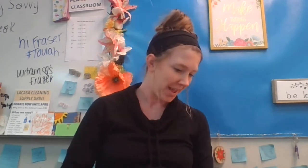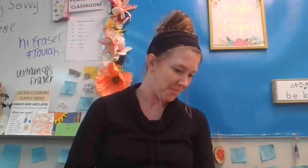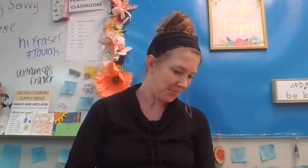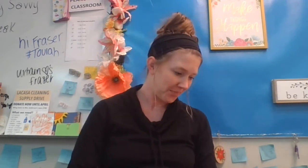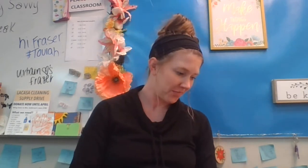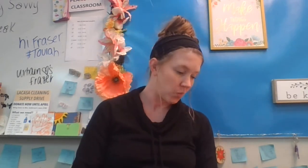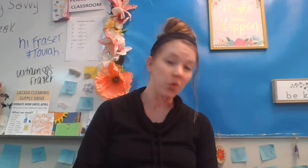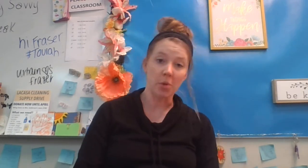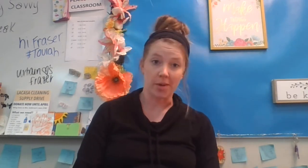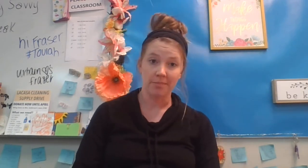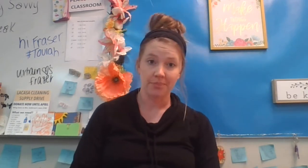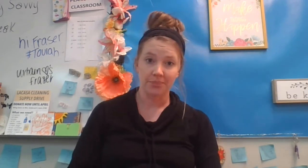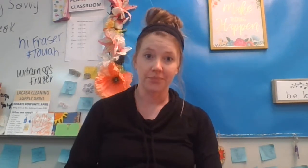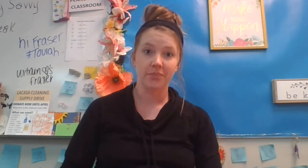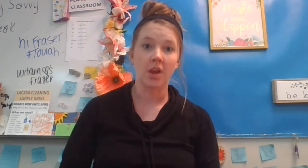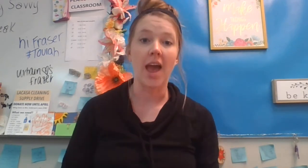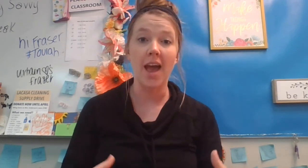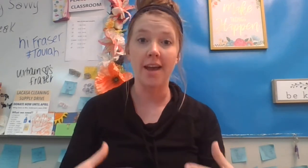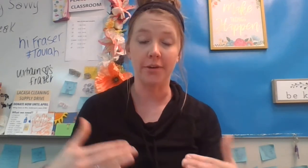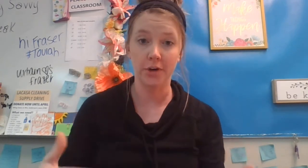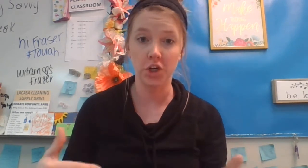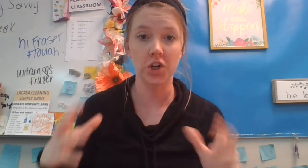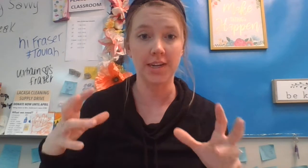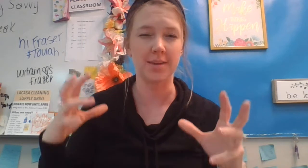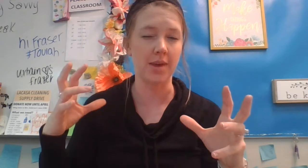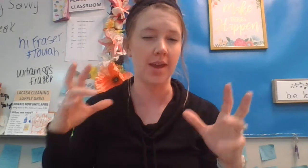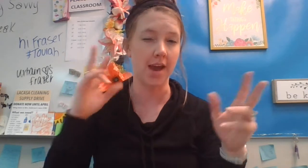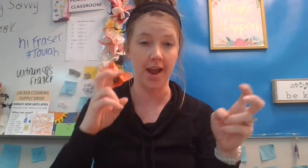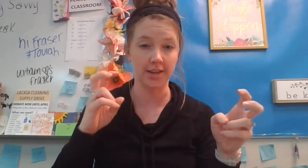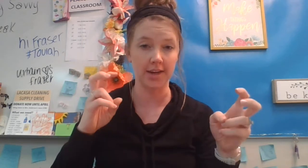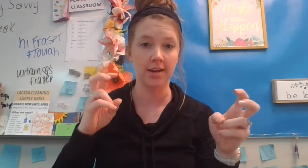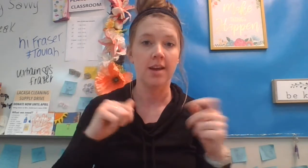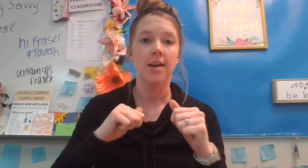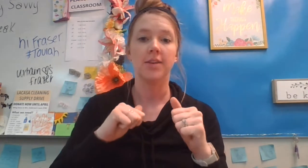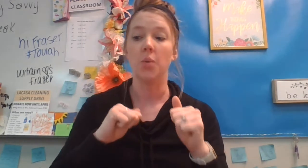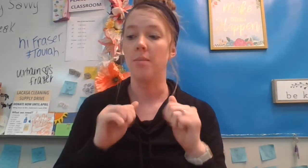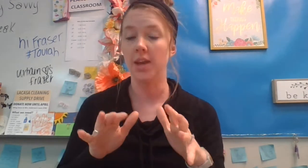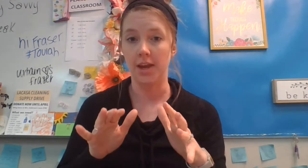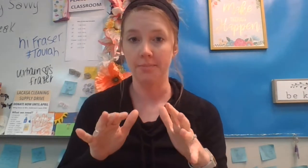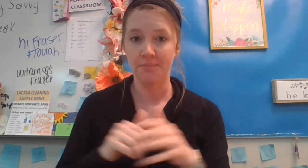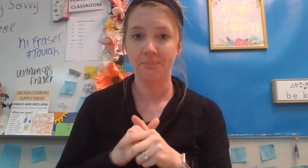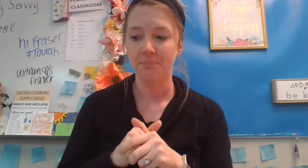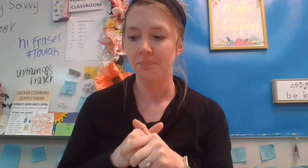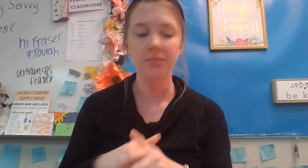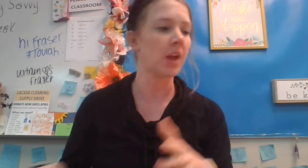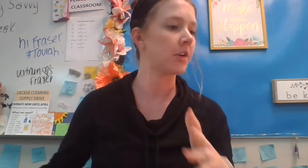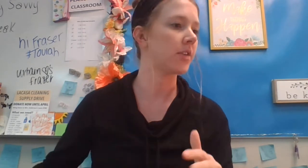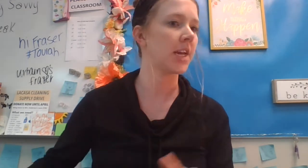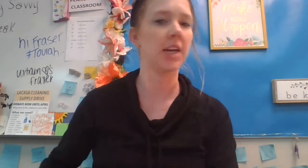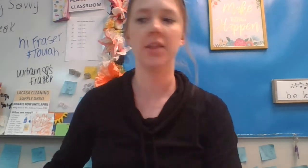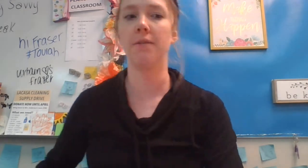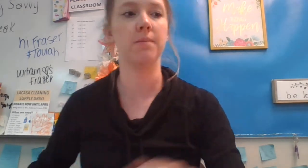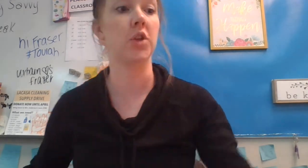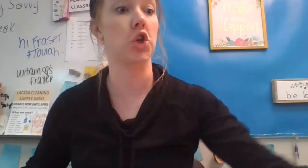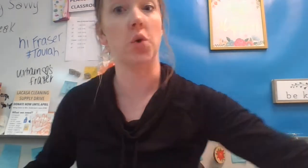Okay, rule number 1, your furniture needs to be connected. So meaning, if you're standing at the door